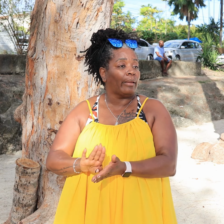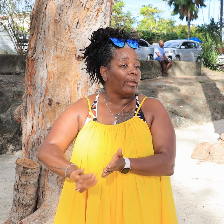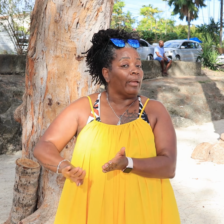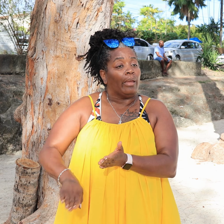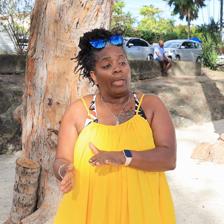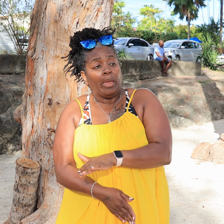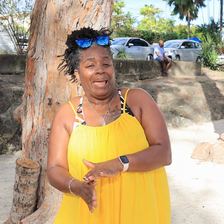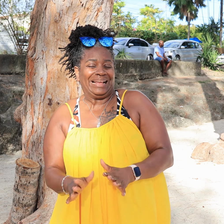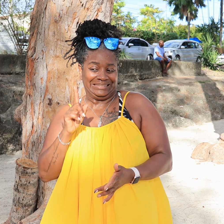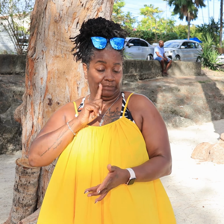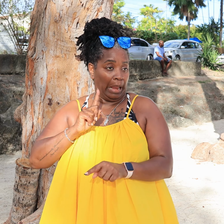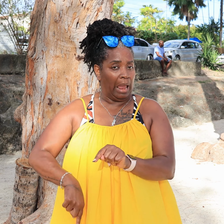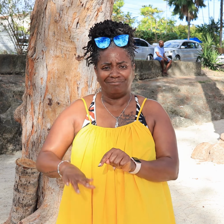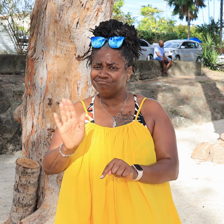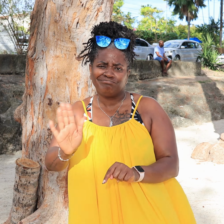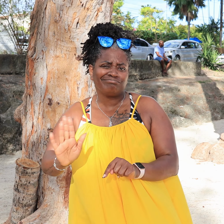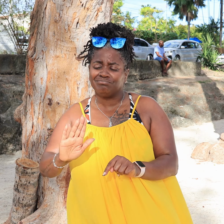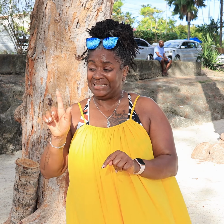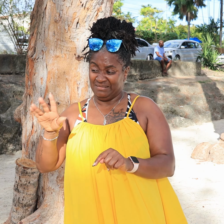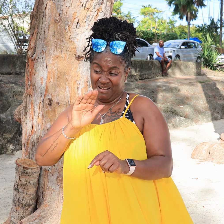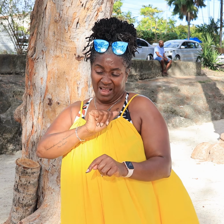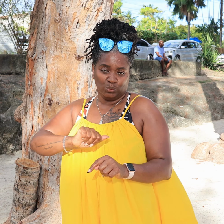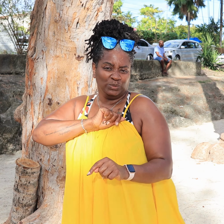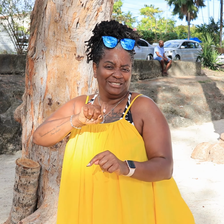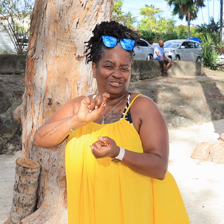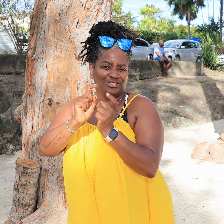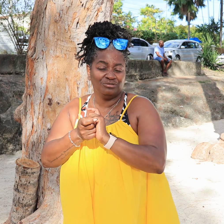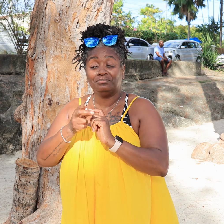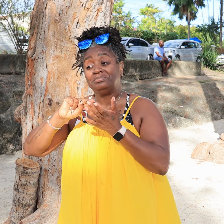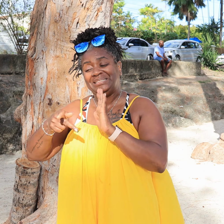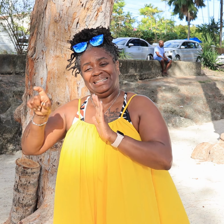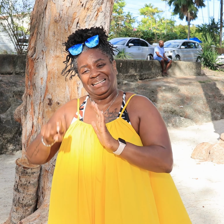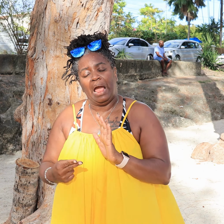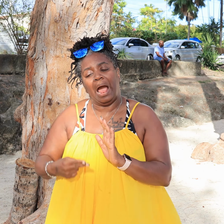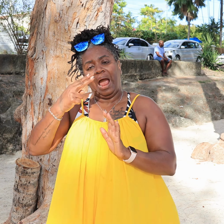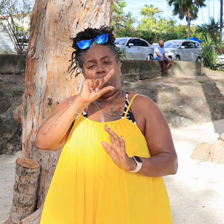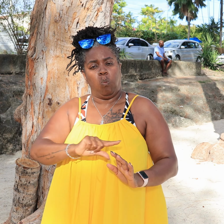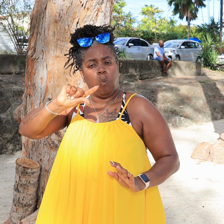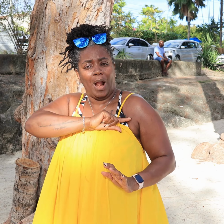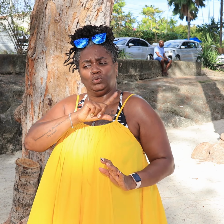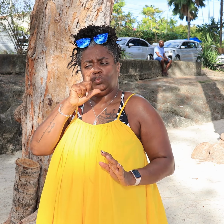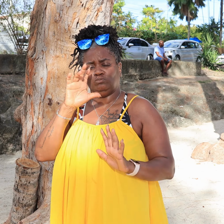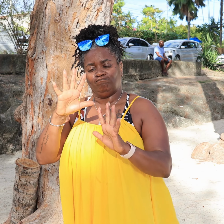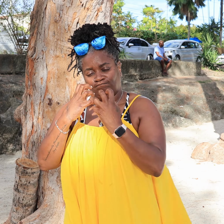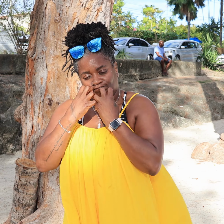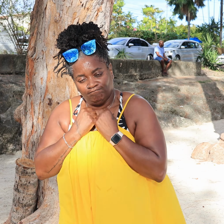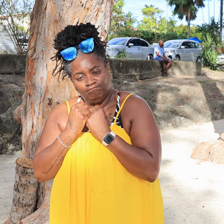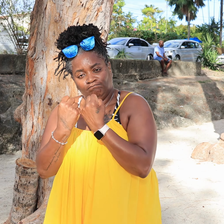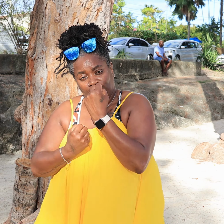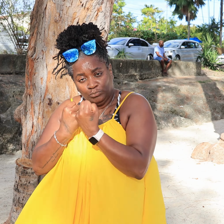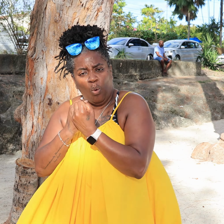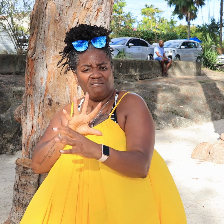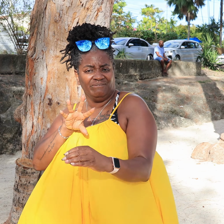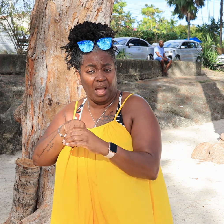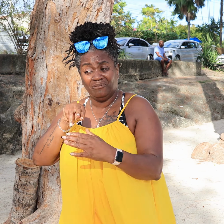or be dismissive of the deaf and tell them they can't. They need to change their attitude. They should be highly qualified and love and support and